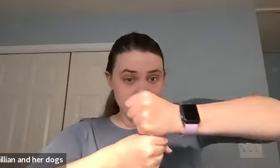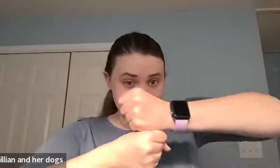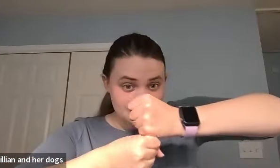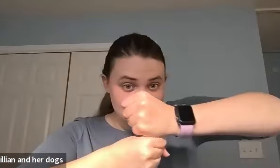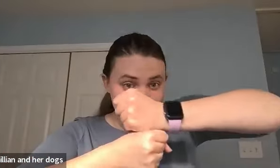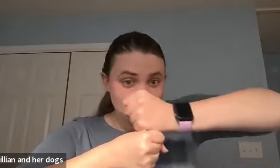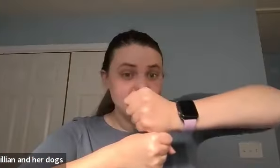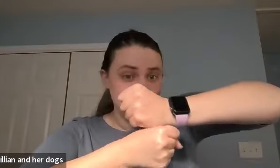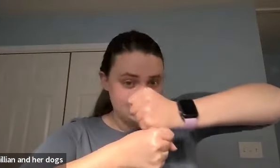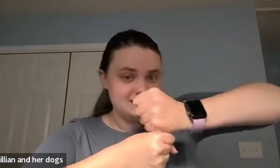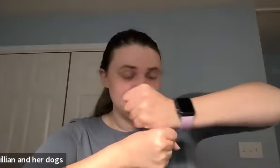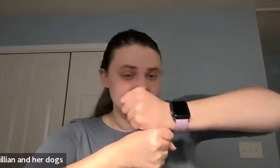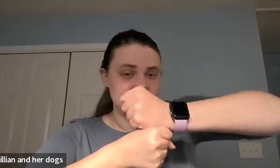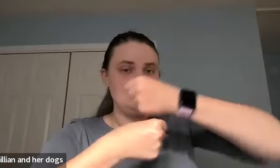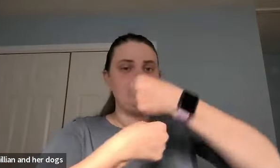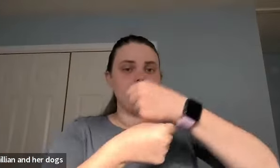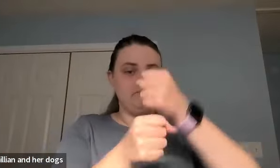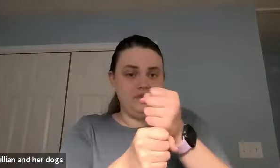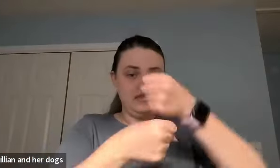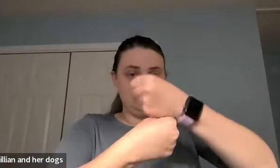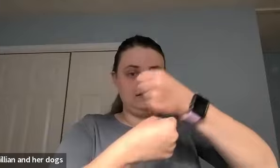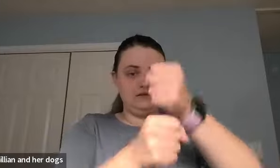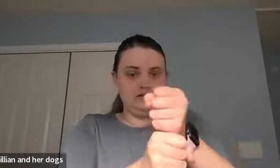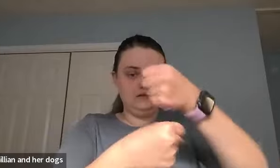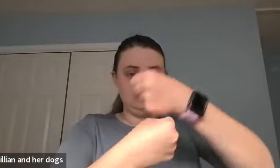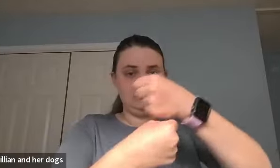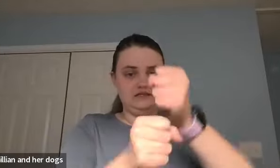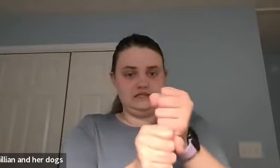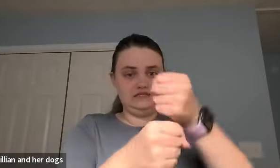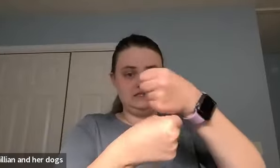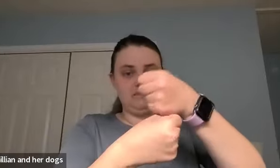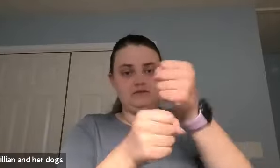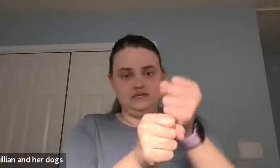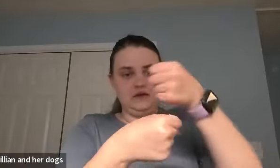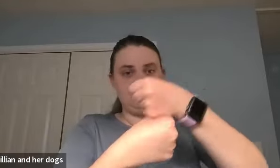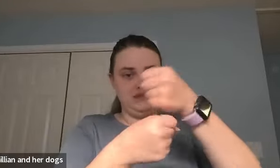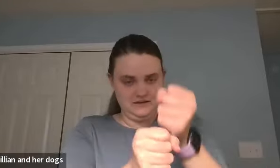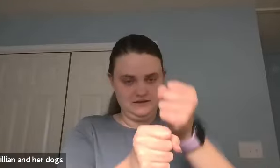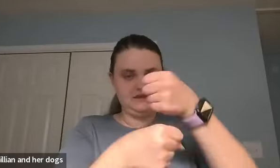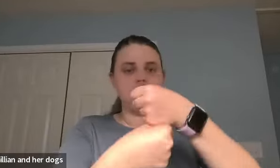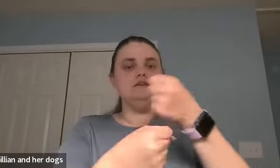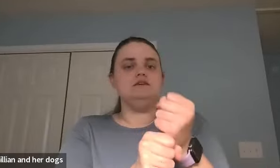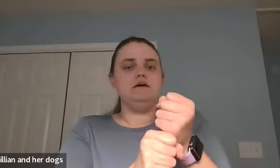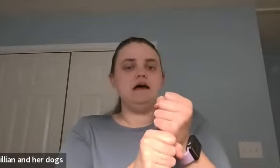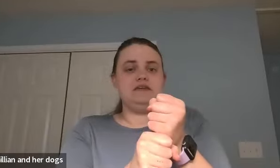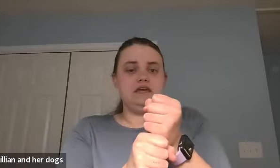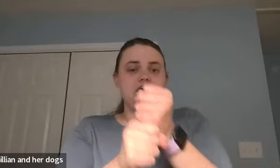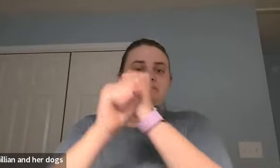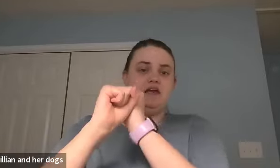coffee is this. Make is this. Is that bouncing? Yeah, make. And then make out